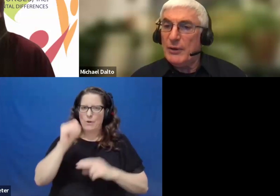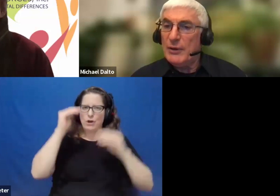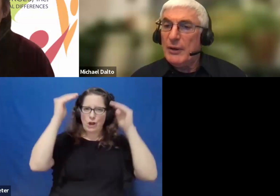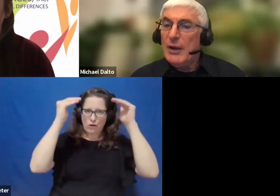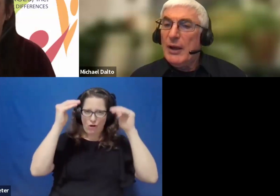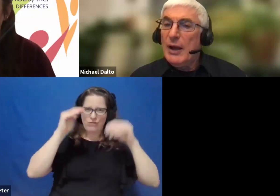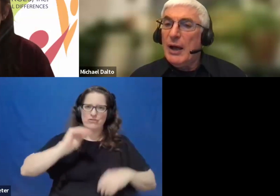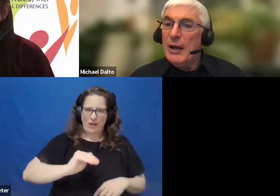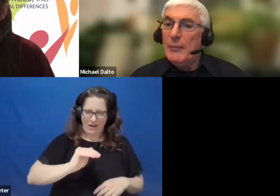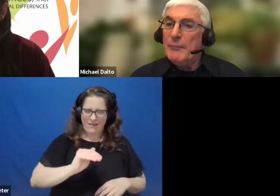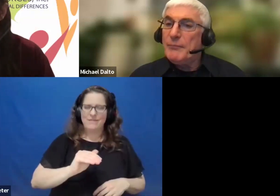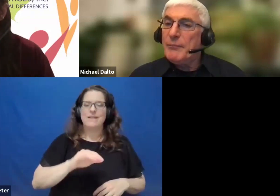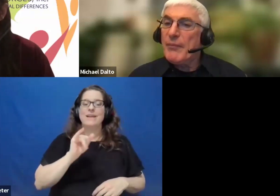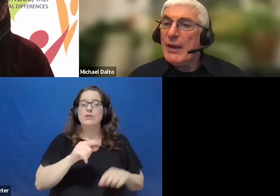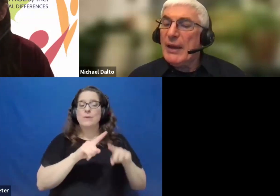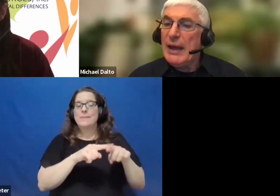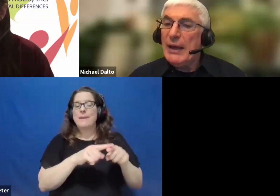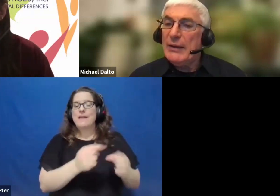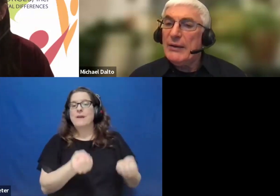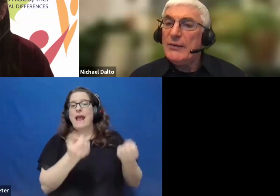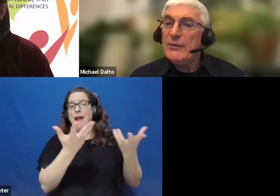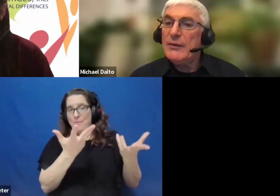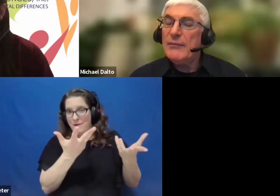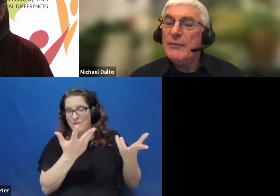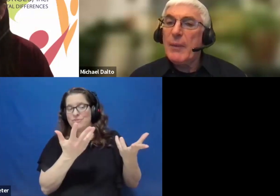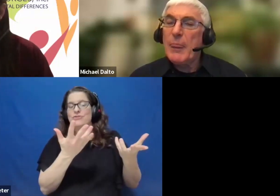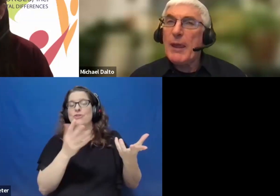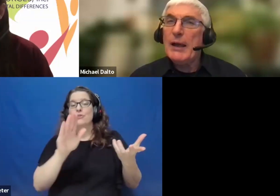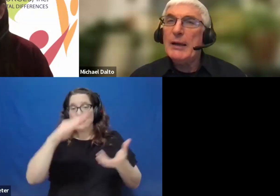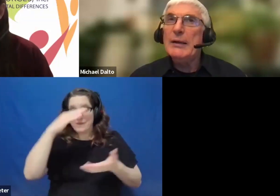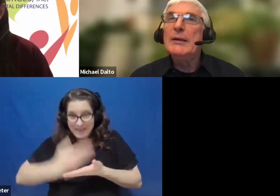record. And